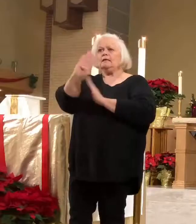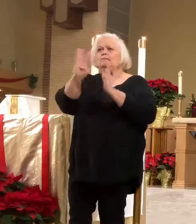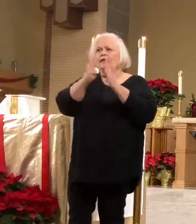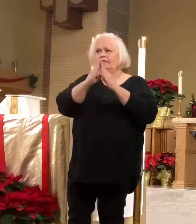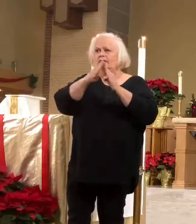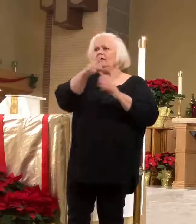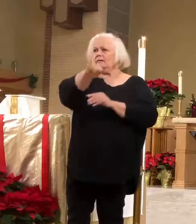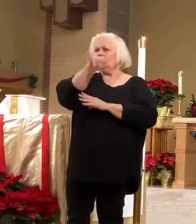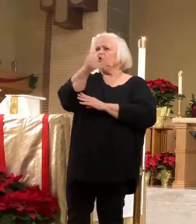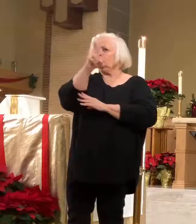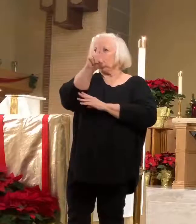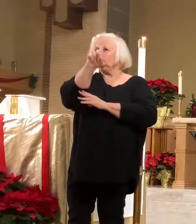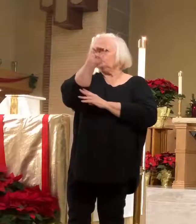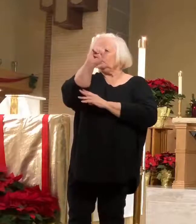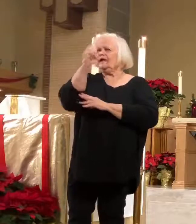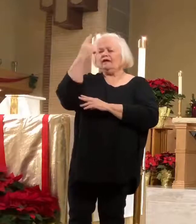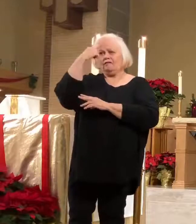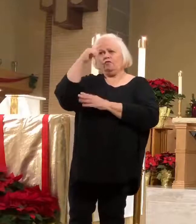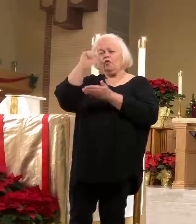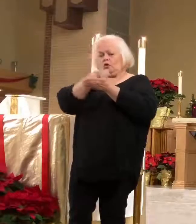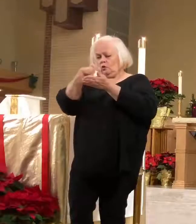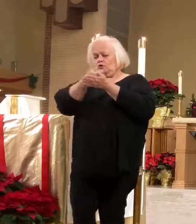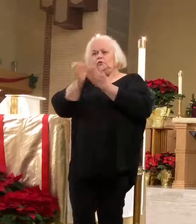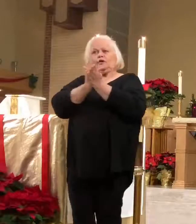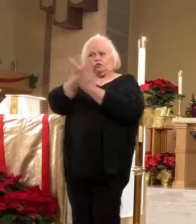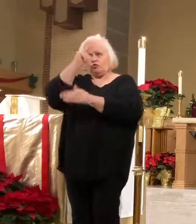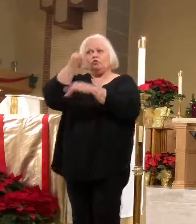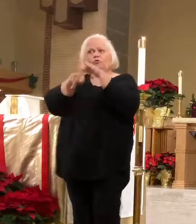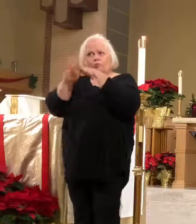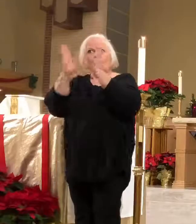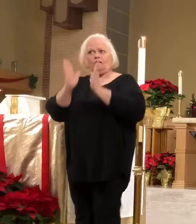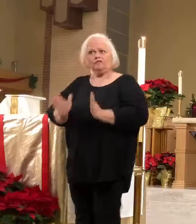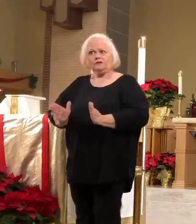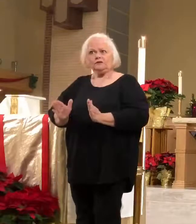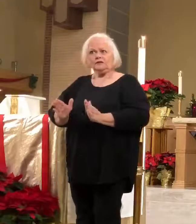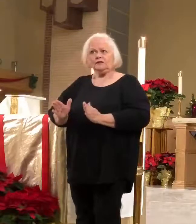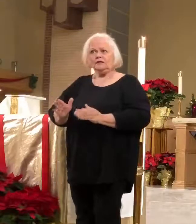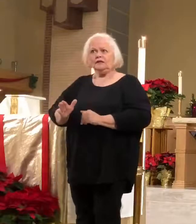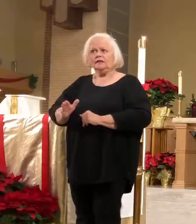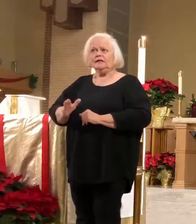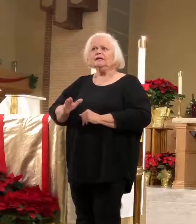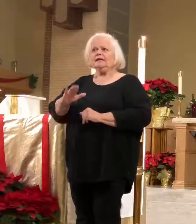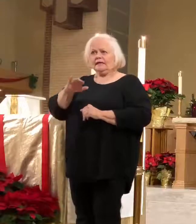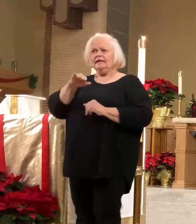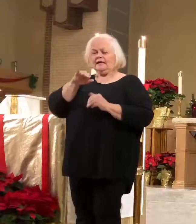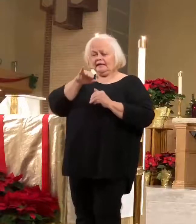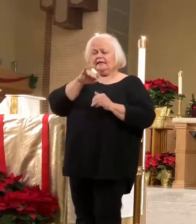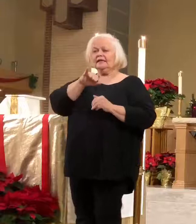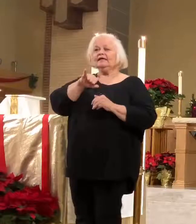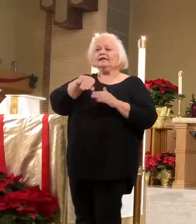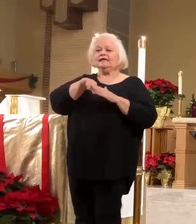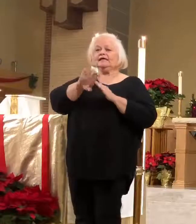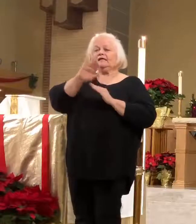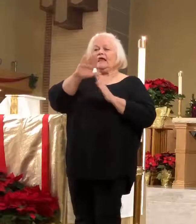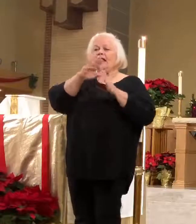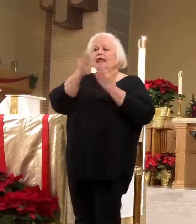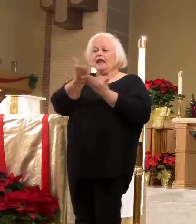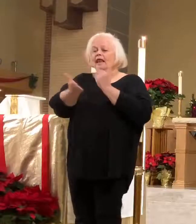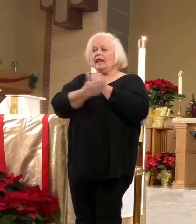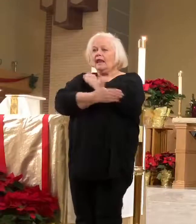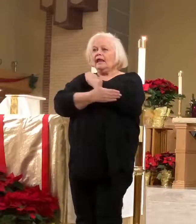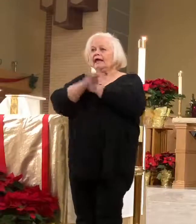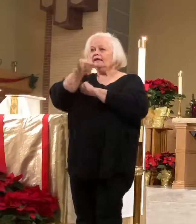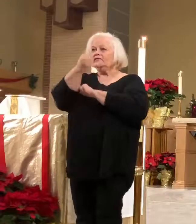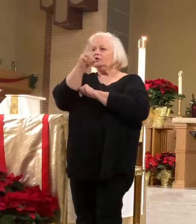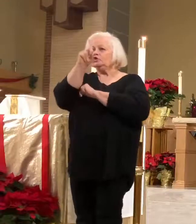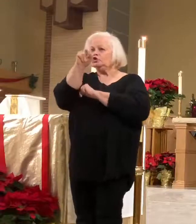Judea, for thus it has been written through the prophet, 'And you, Bethlehem, land of Judah, are by no means